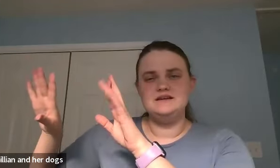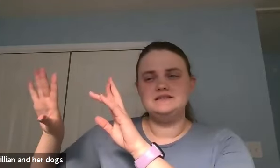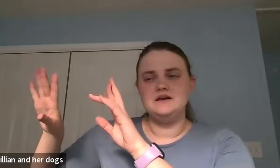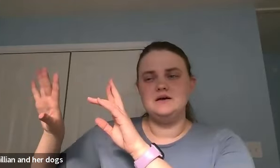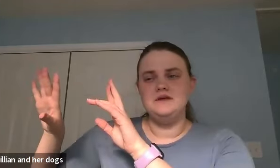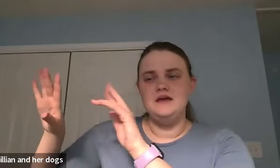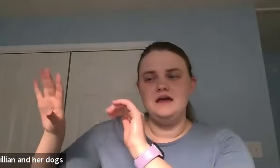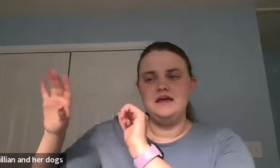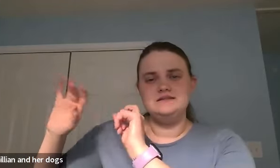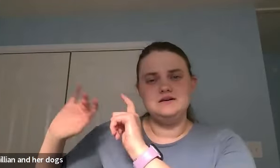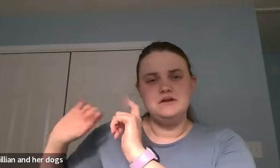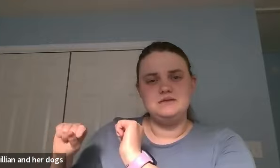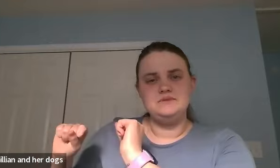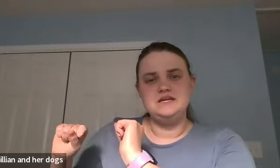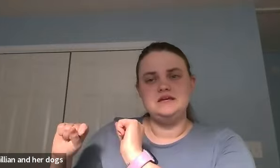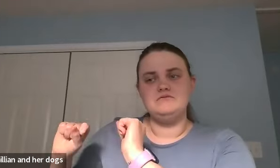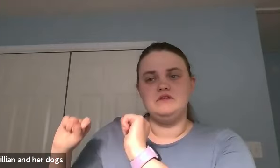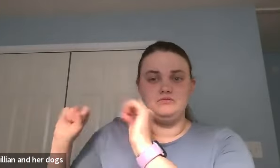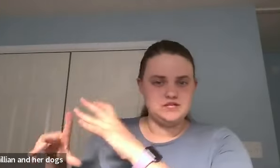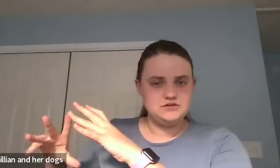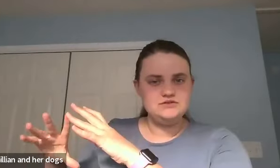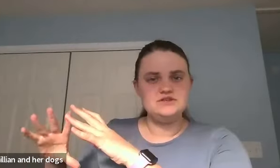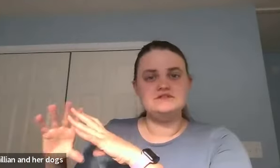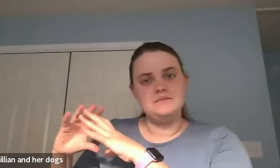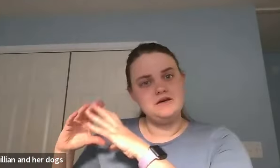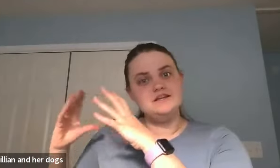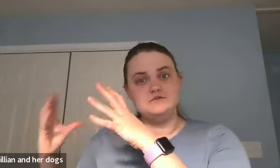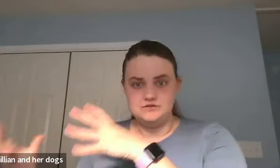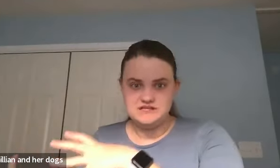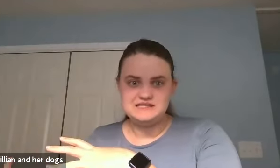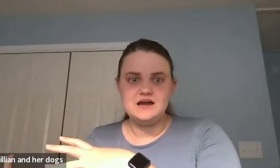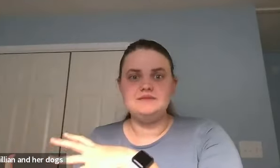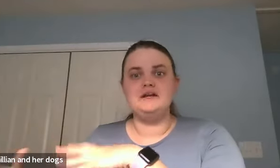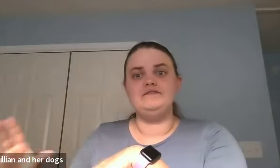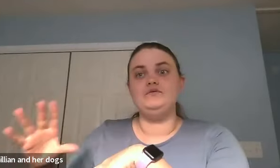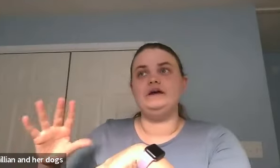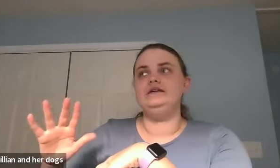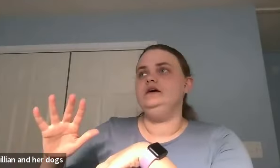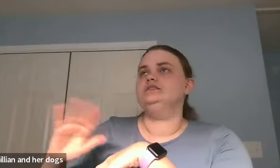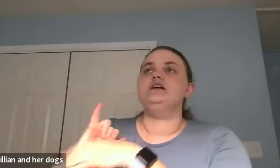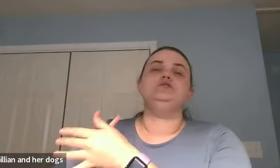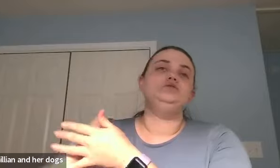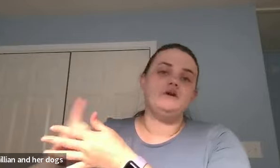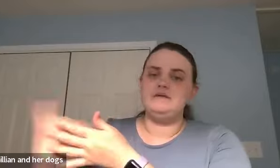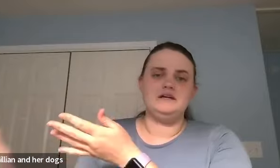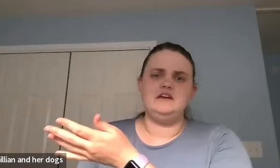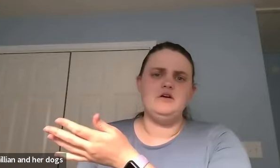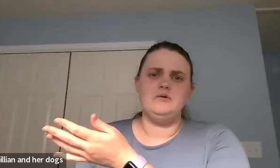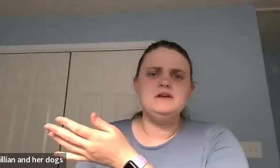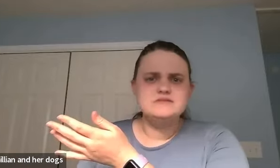because ASL can be like regional. So some areas will use this sign, but if you went to like New York, they might say, oh no, we don't say